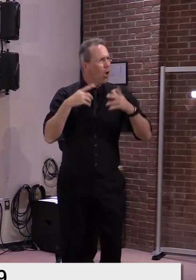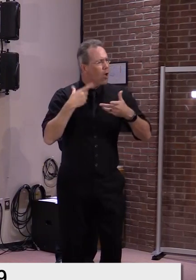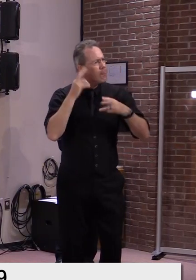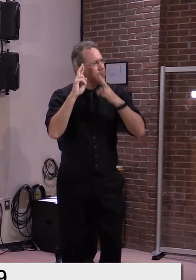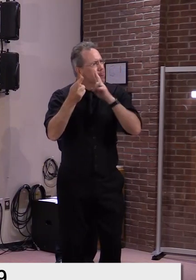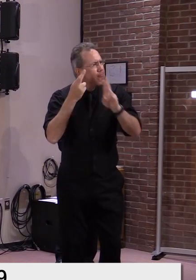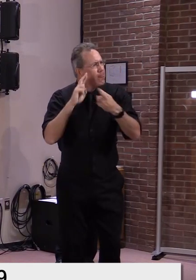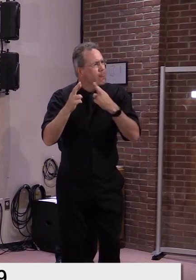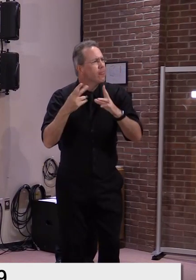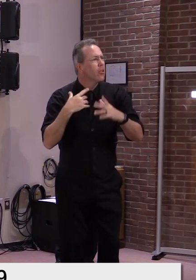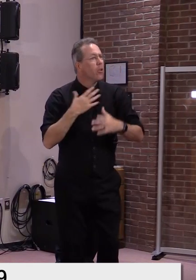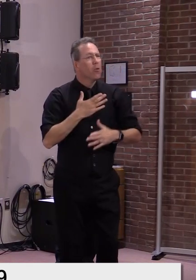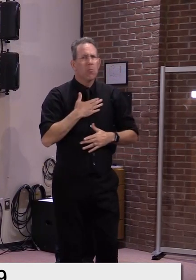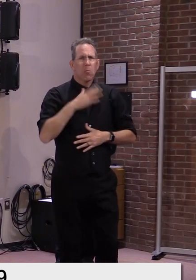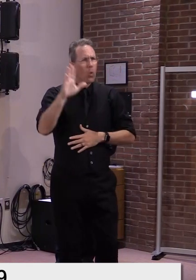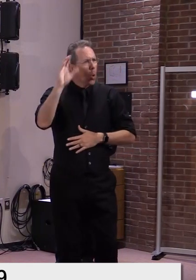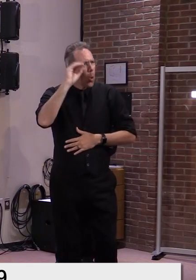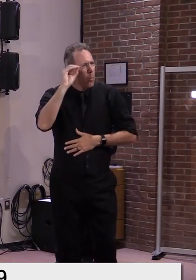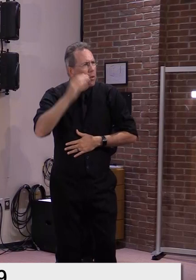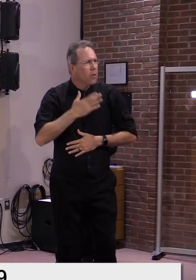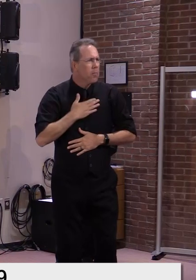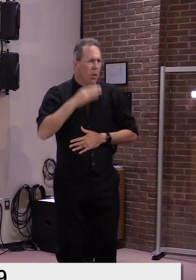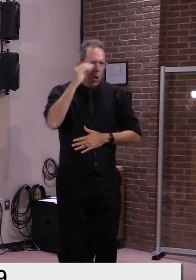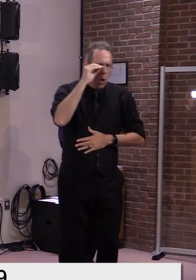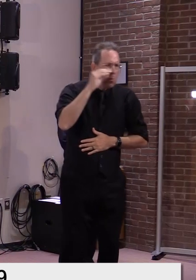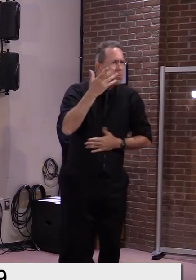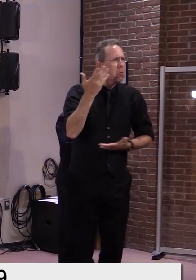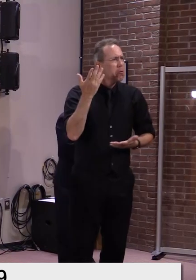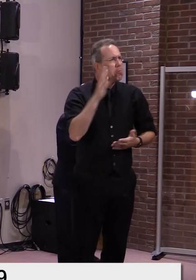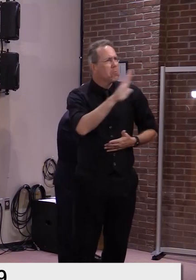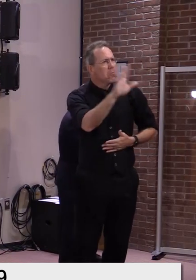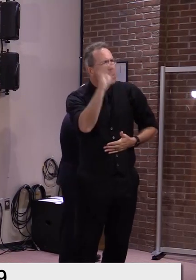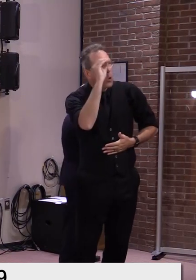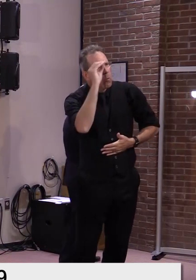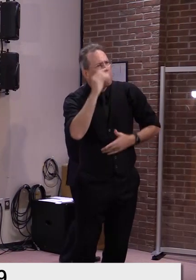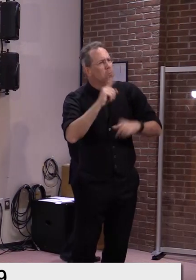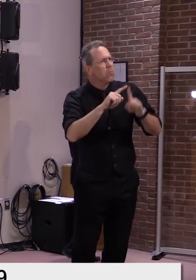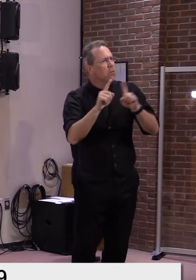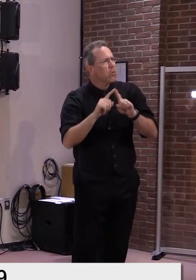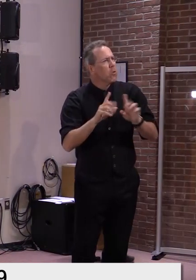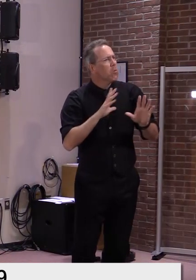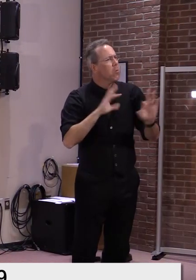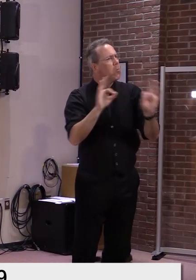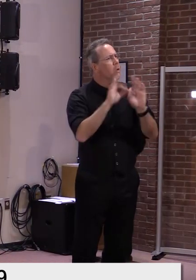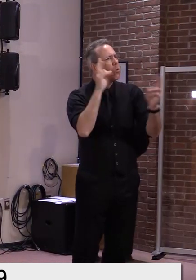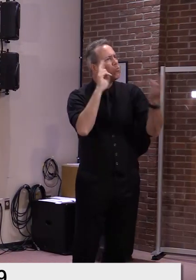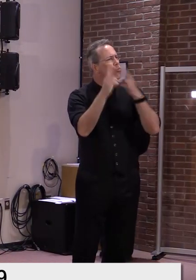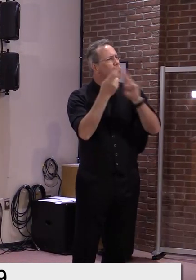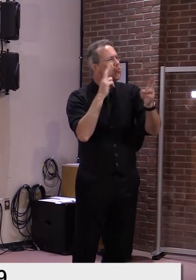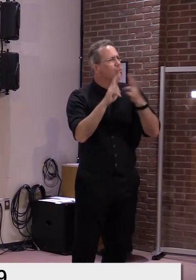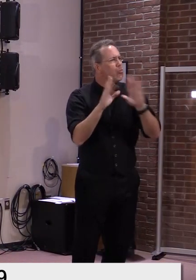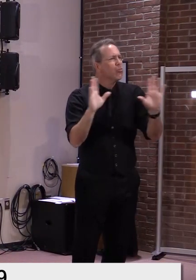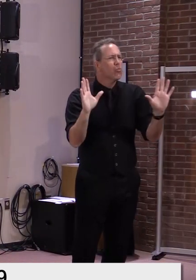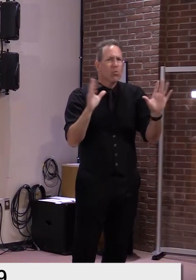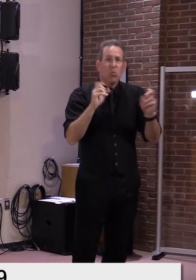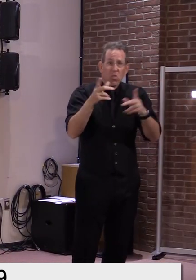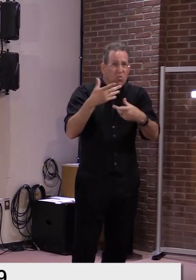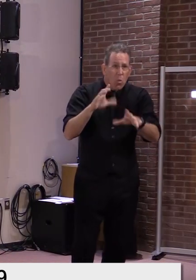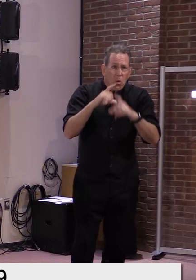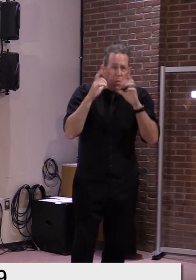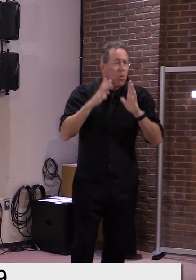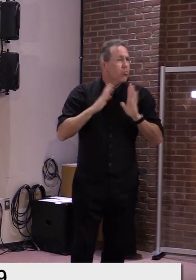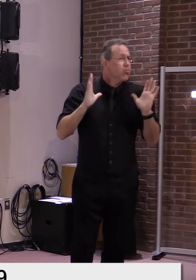have different views, and they are very tolerant of that, and making sure that they're protecting their employees and their